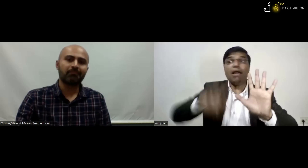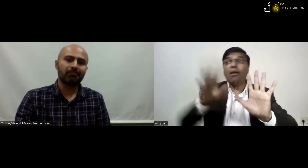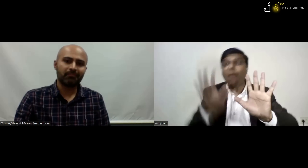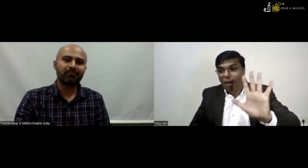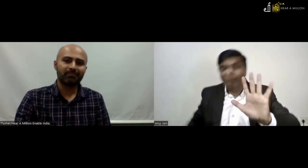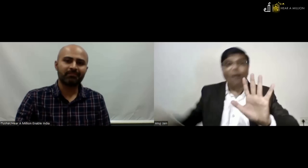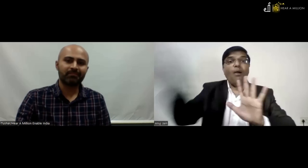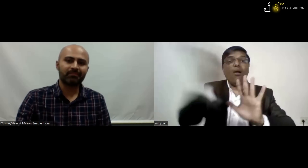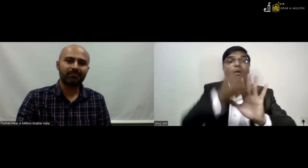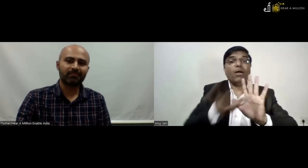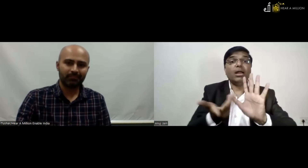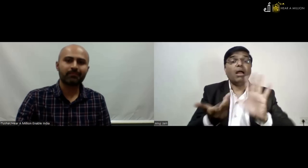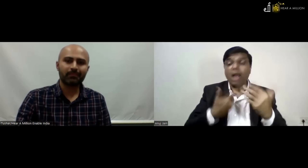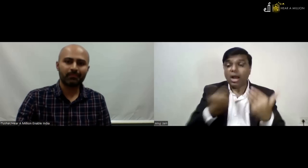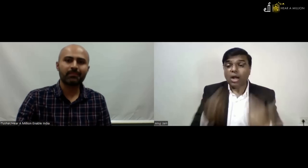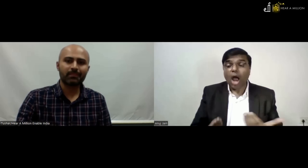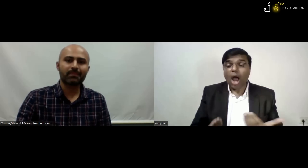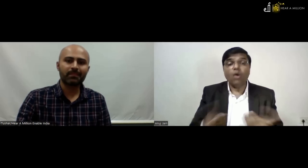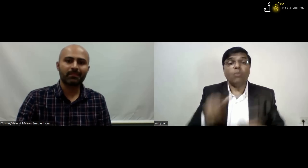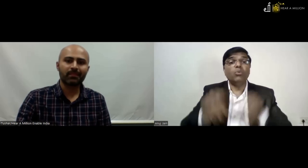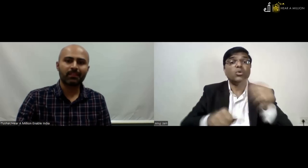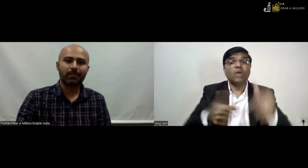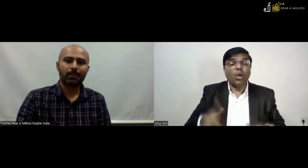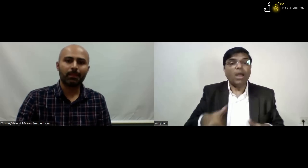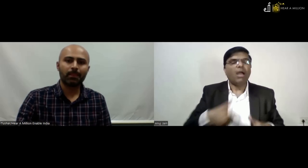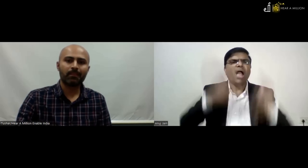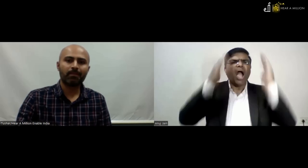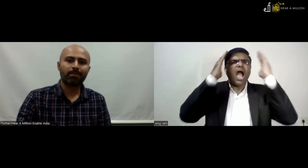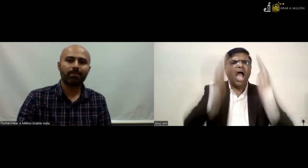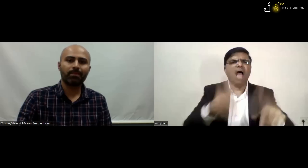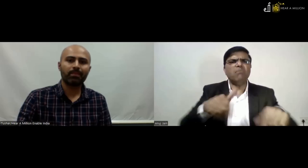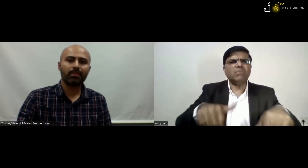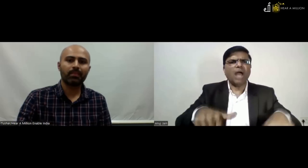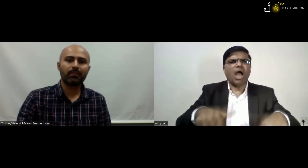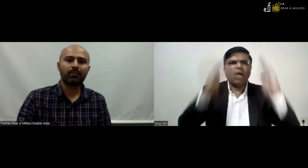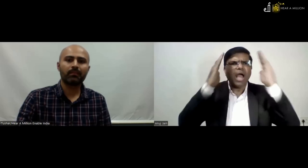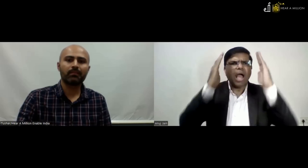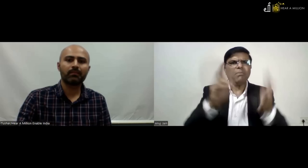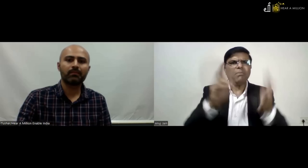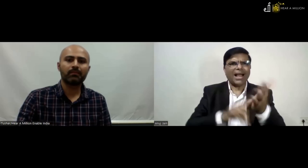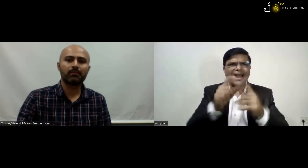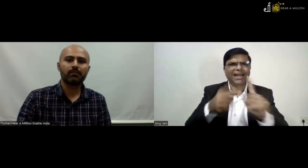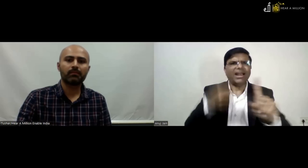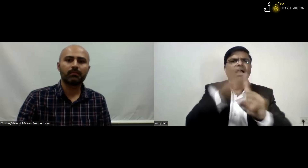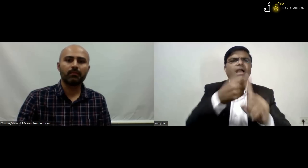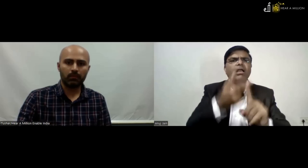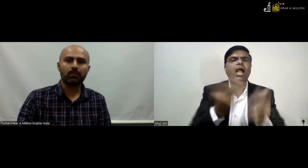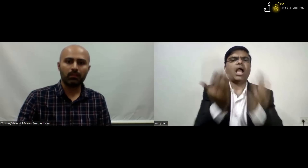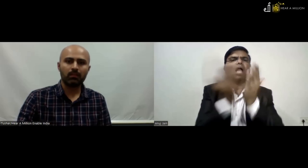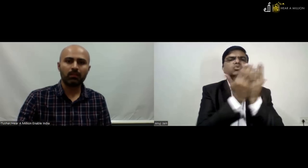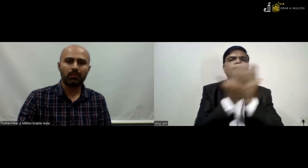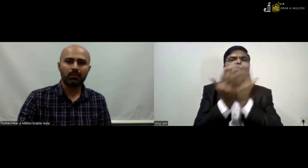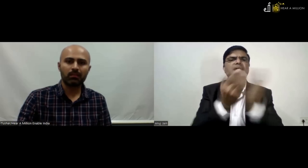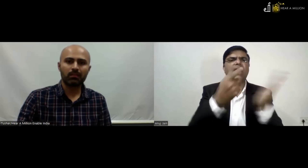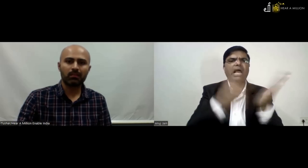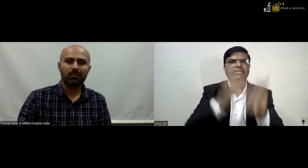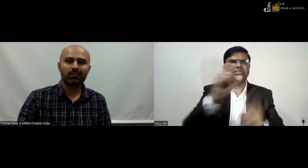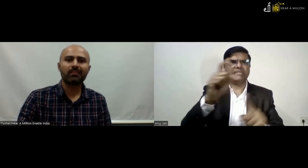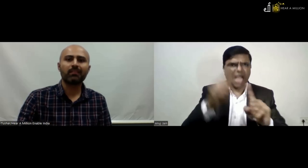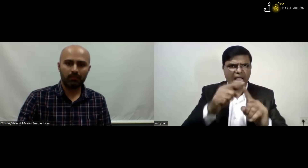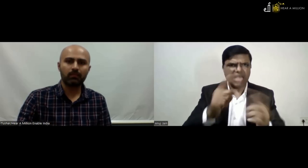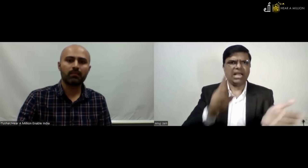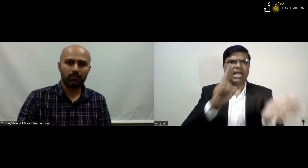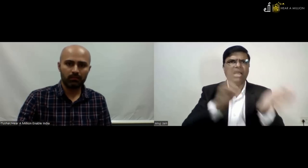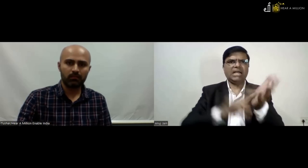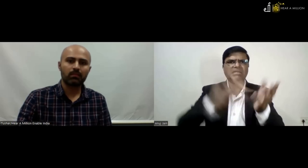it is not all over India. There's so many states, only 5 states we can say are agreeing to the